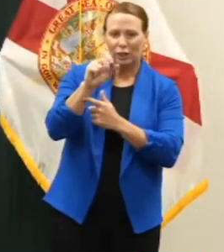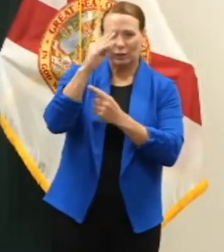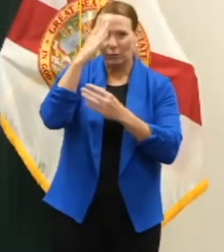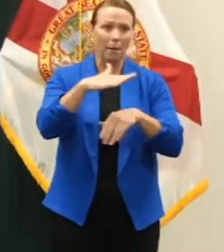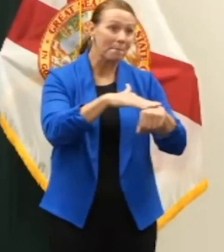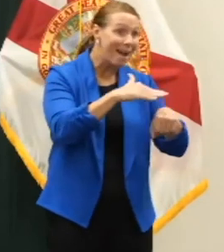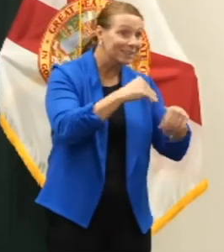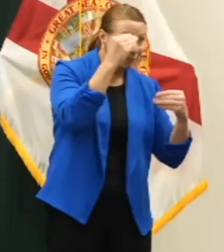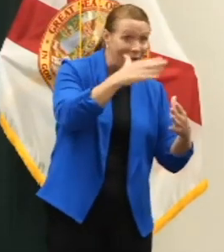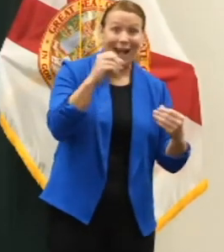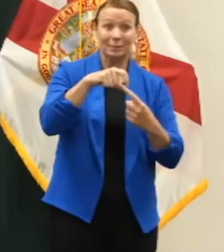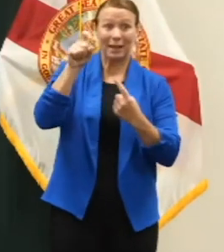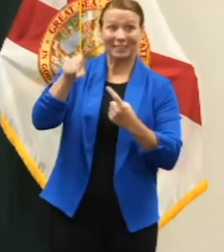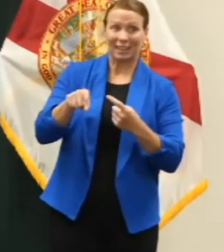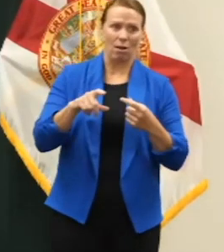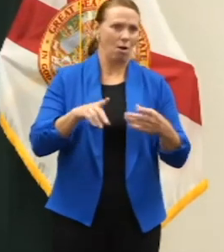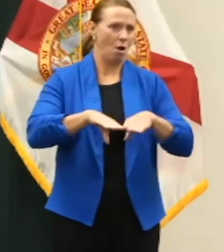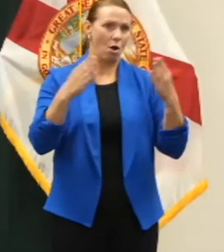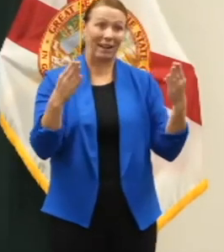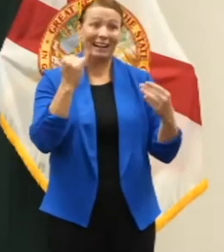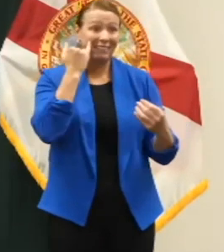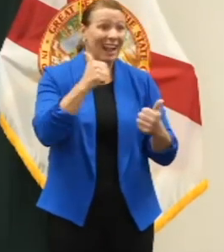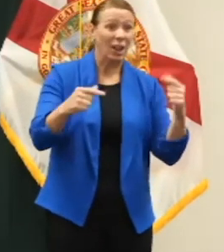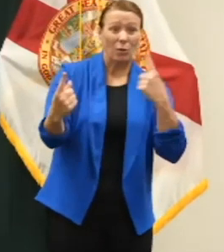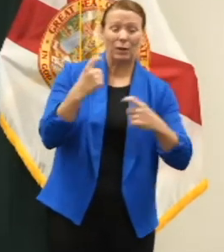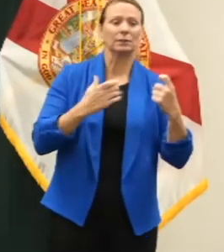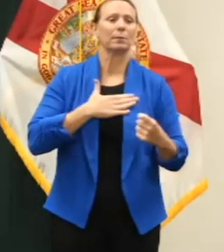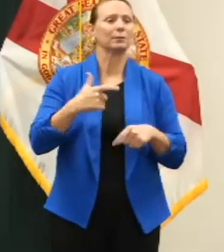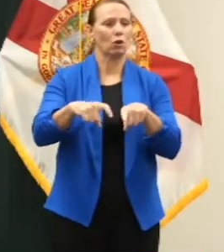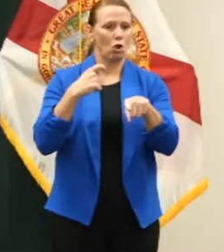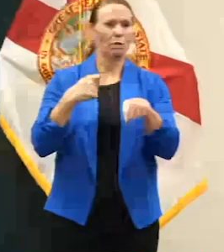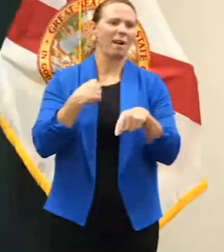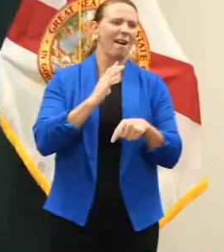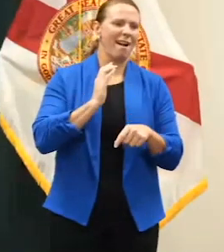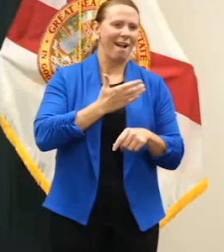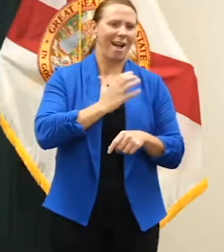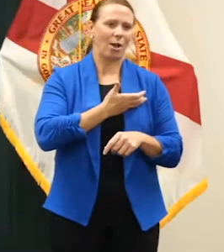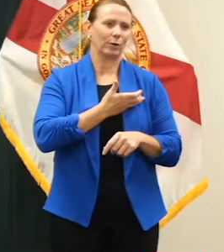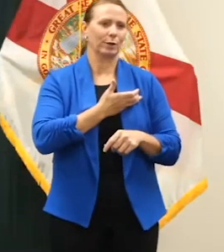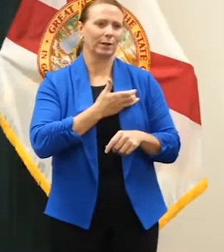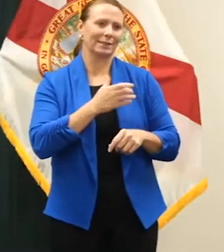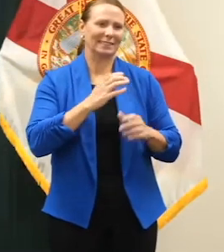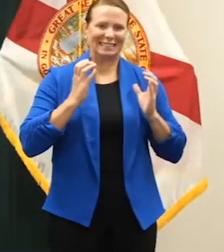special needs shelter. If you have any questions, call our Rumor Information Line, Citizens Information Line. It is